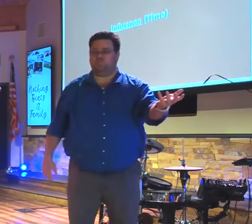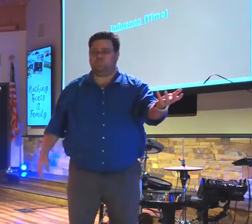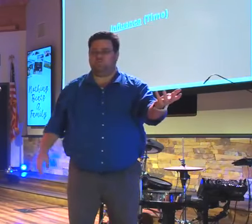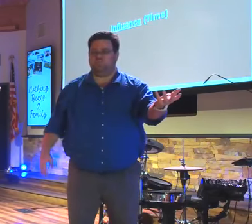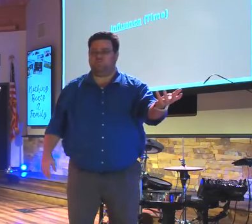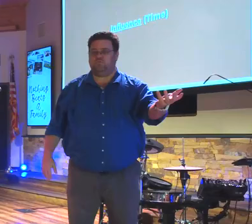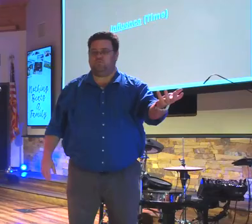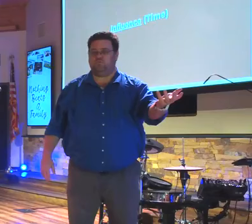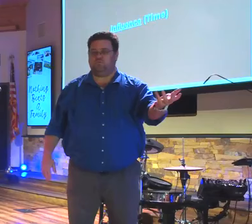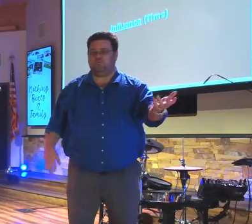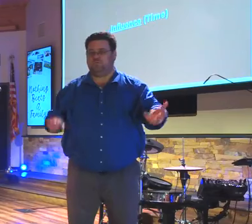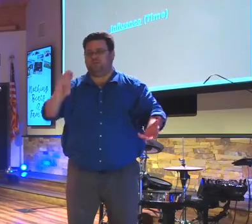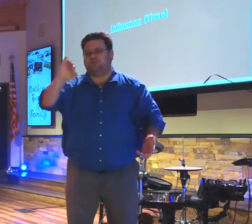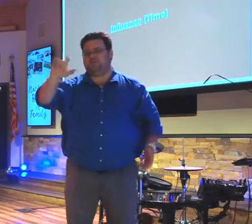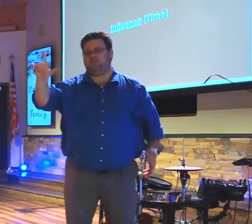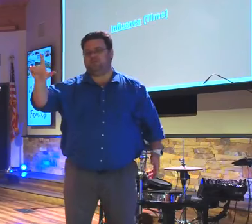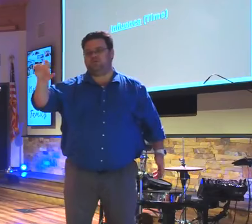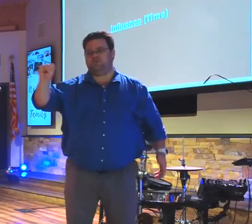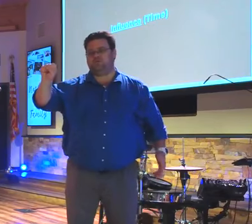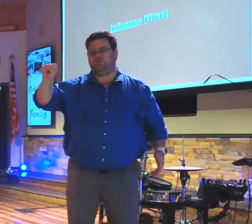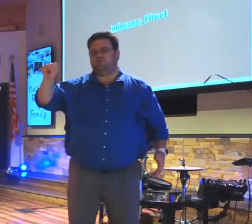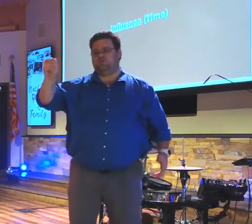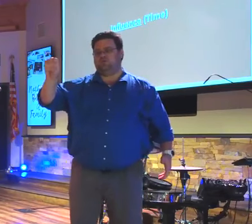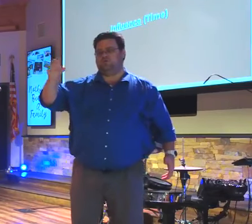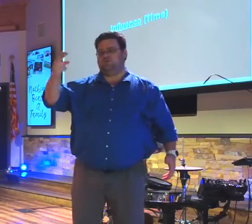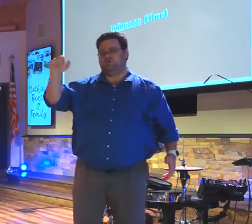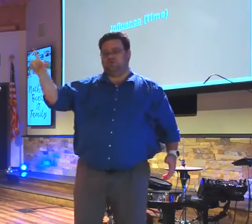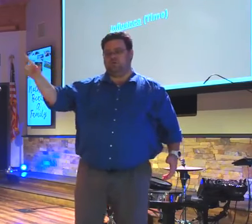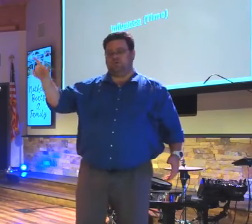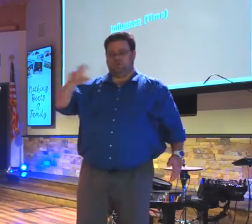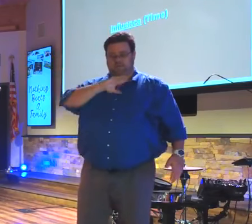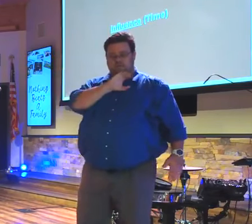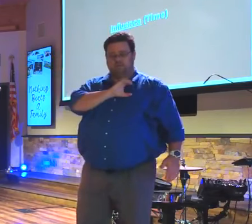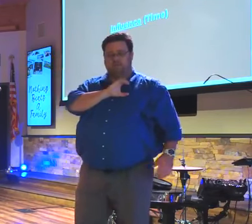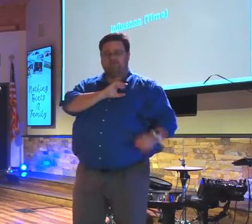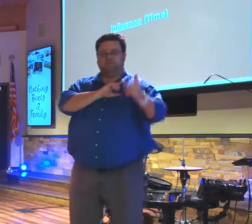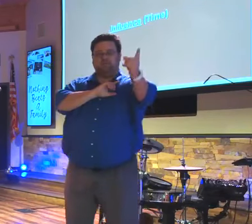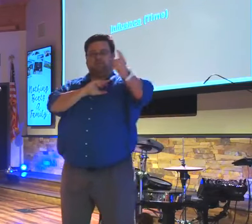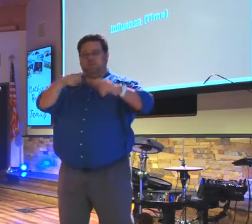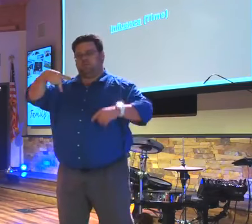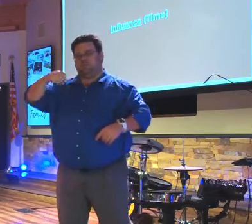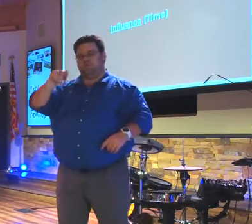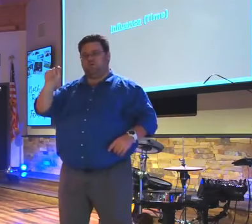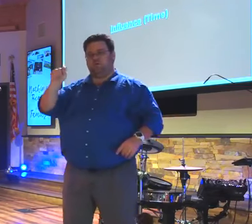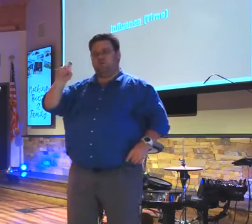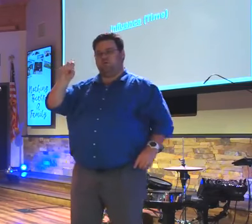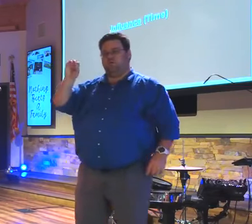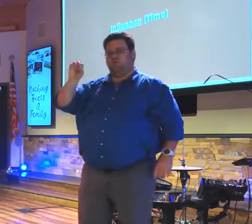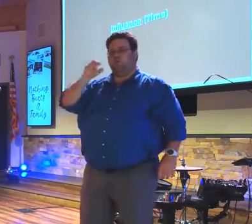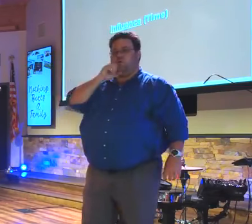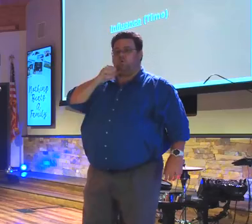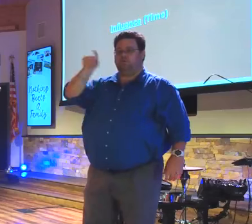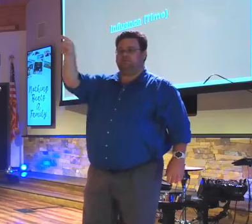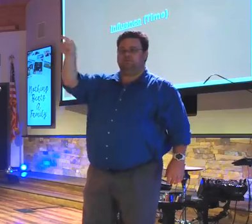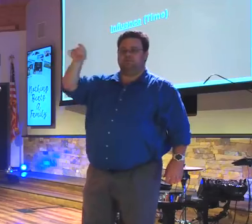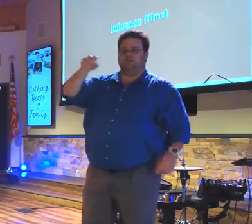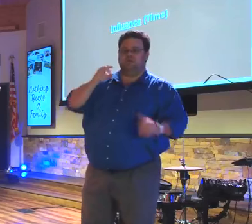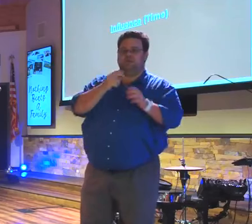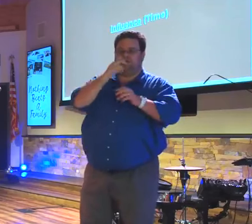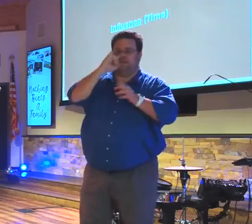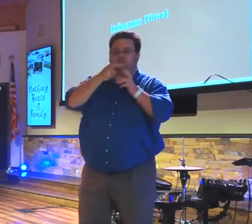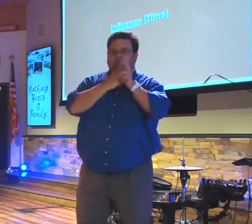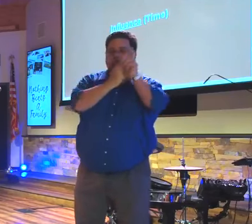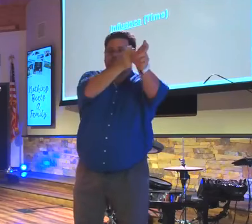Bill Scholes said that when he was a policeman in Port Orange, he said, I can't tell you how many runaway kids there